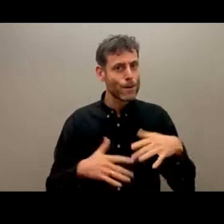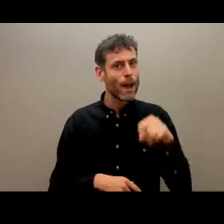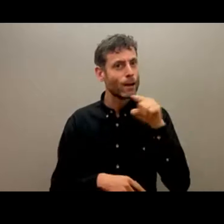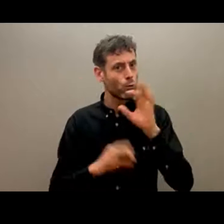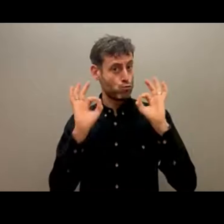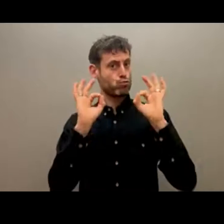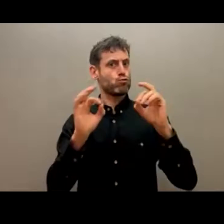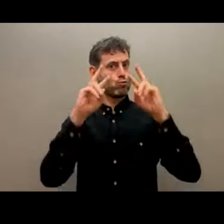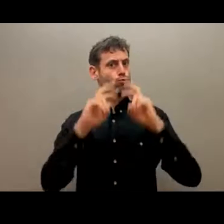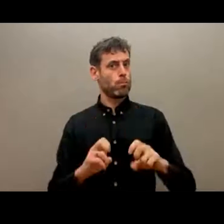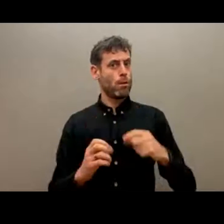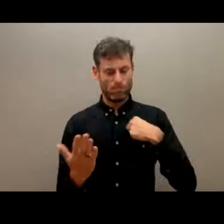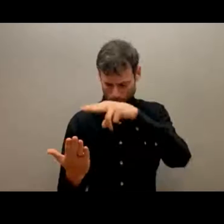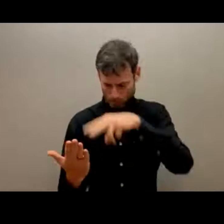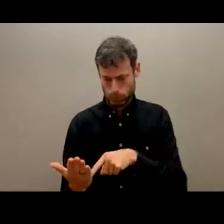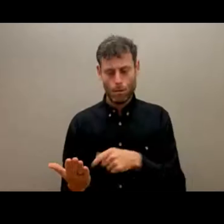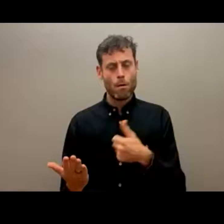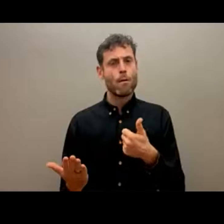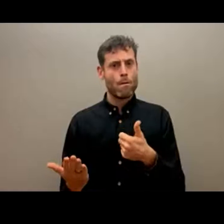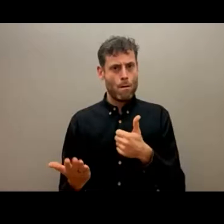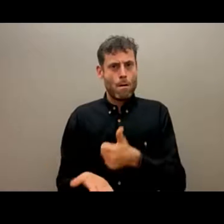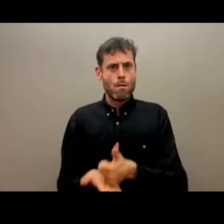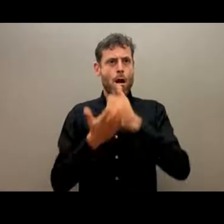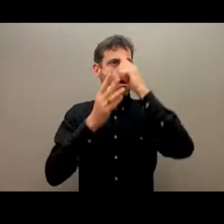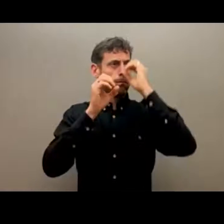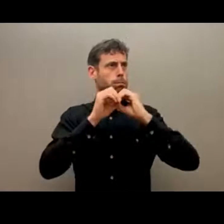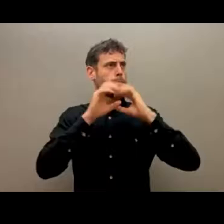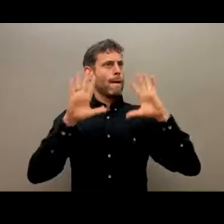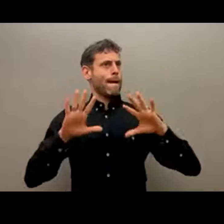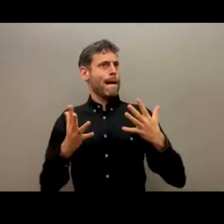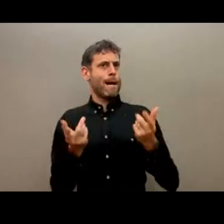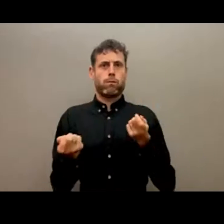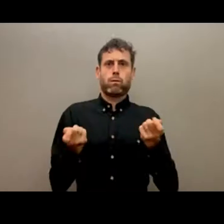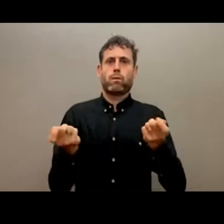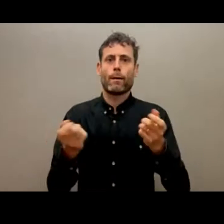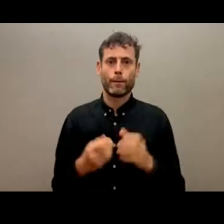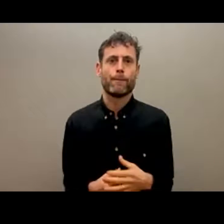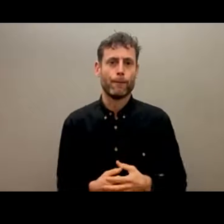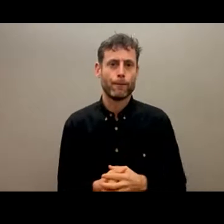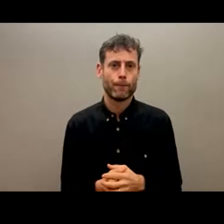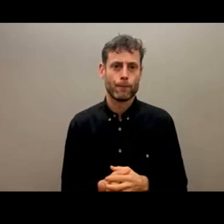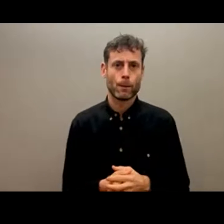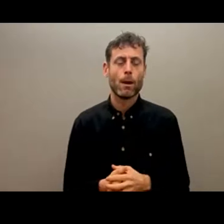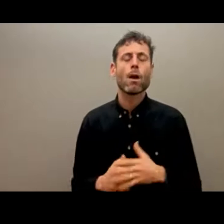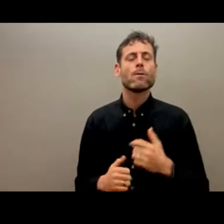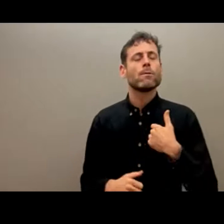contribution to all these reflections. Just a few words then, if I may, then.